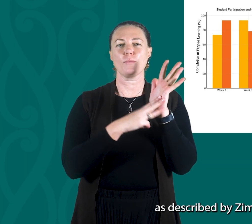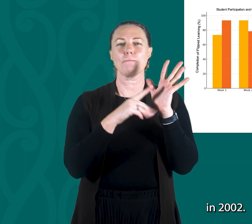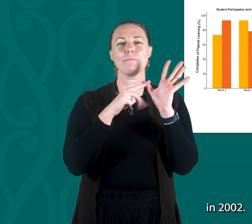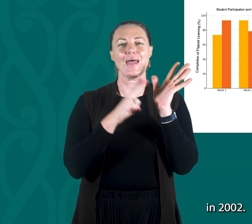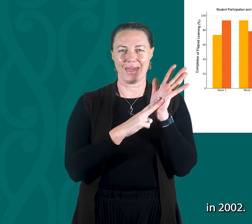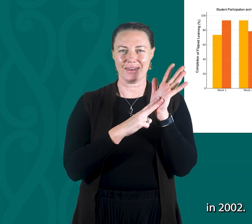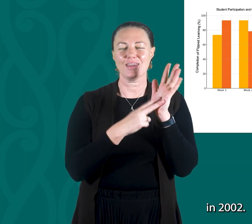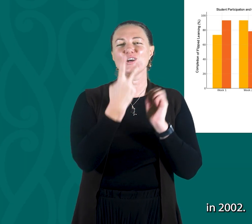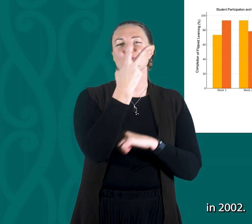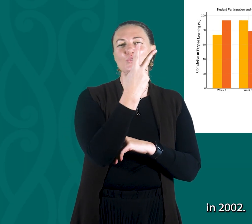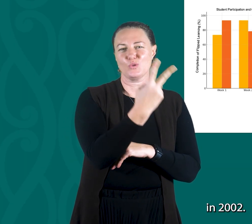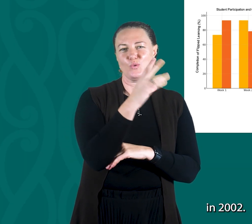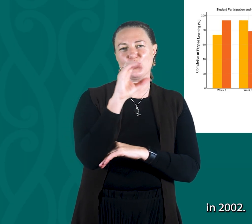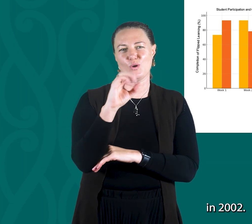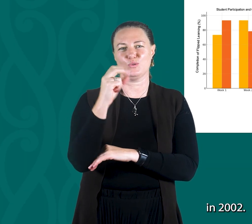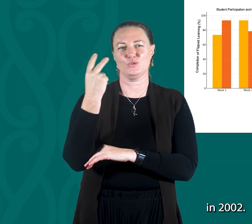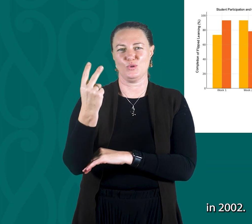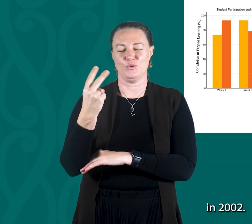in 2002.